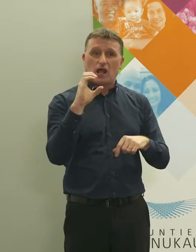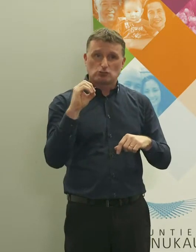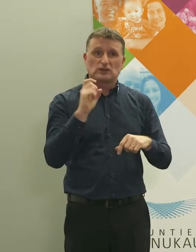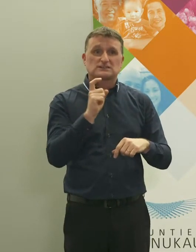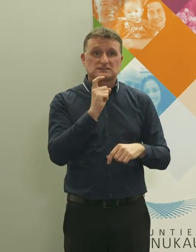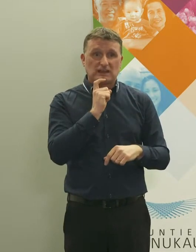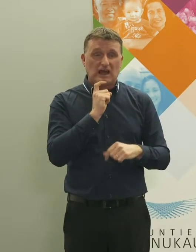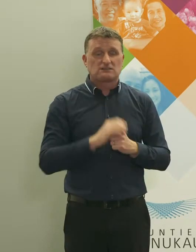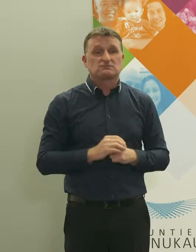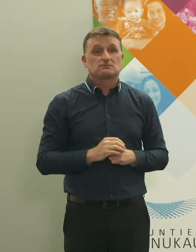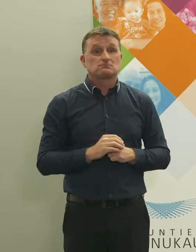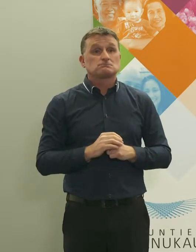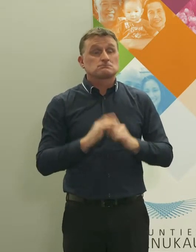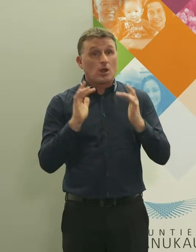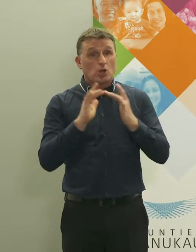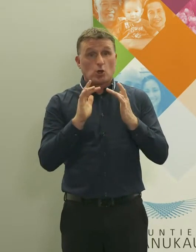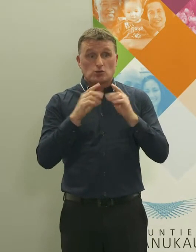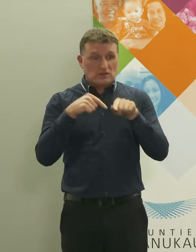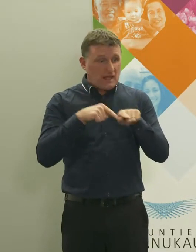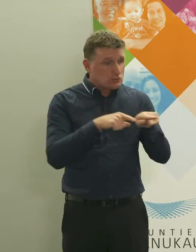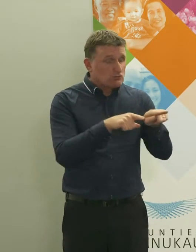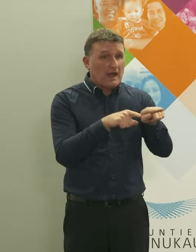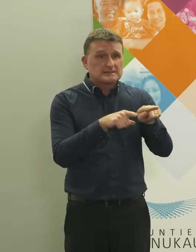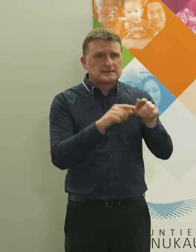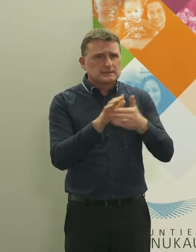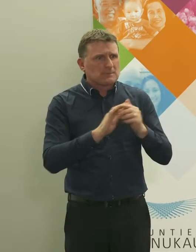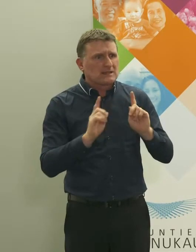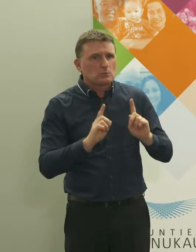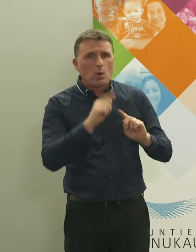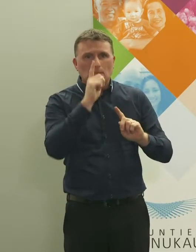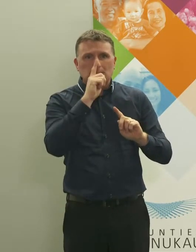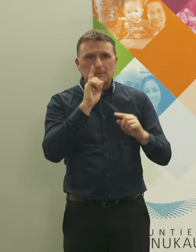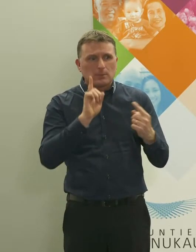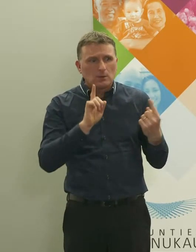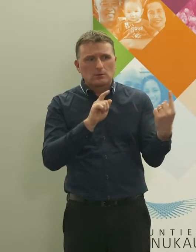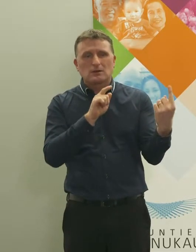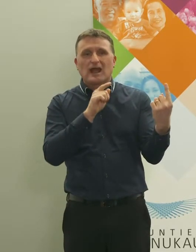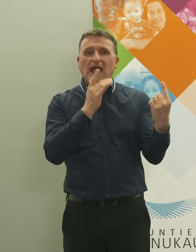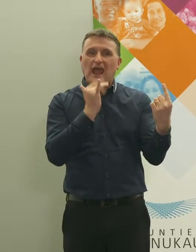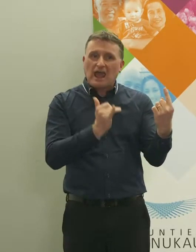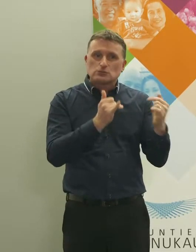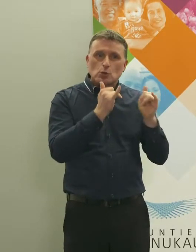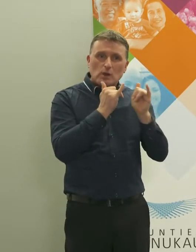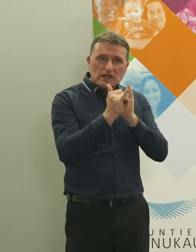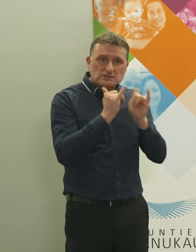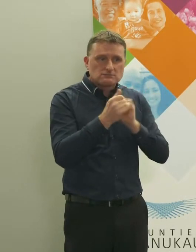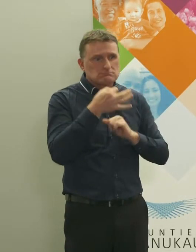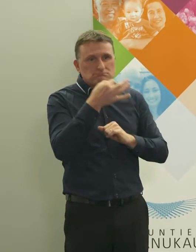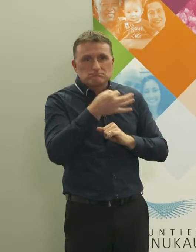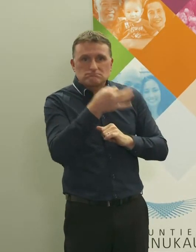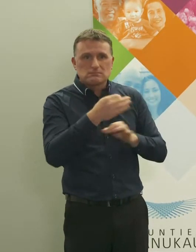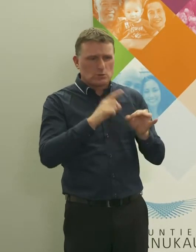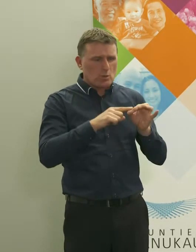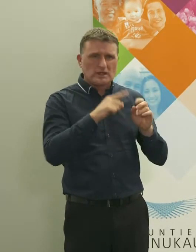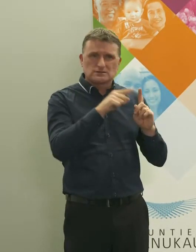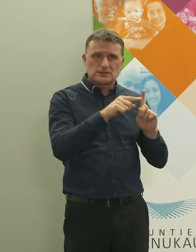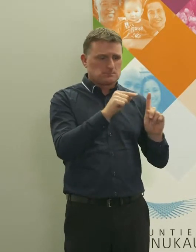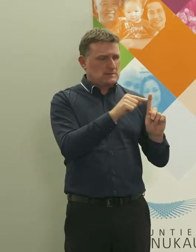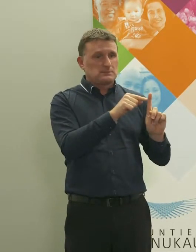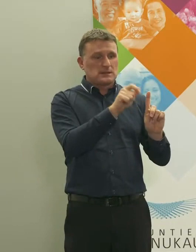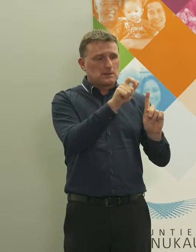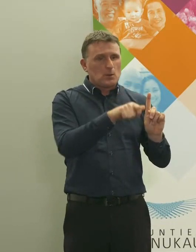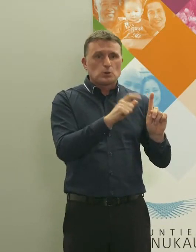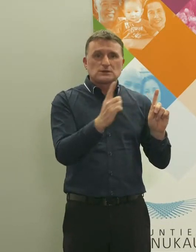Contact tracing involves, first of all, interviewing cases who may have passed on the disease while